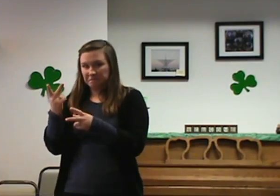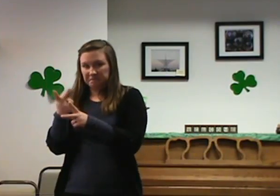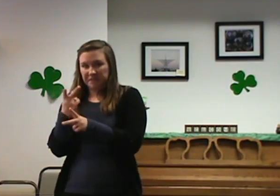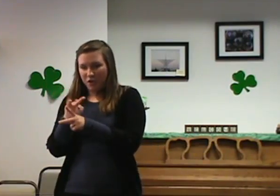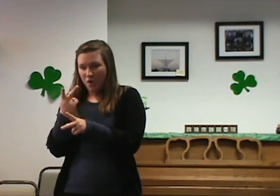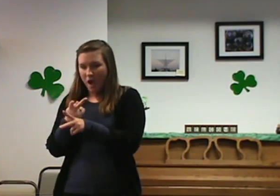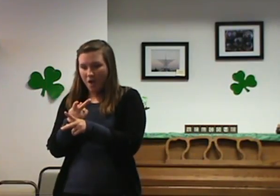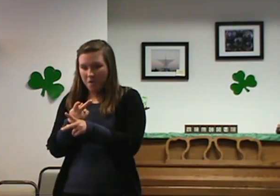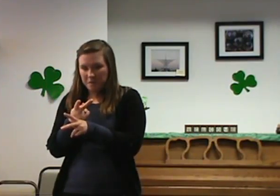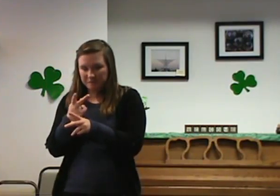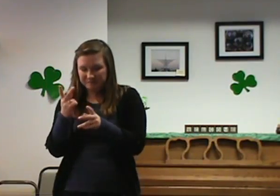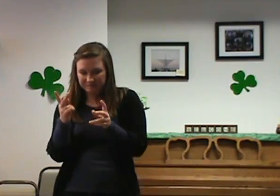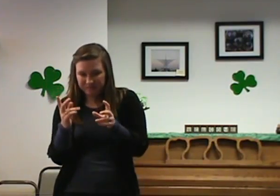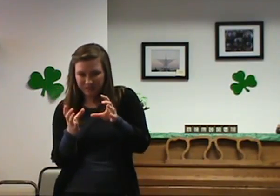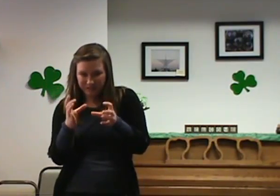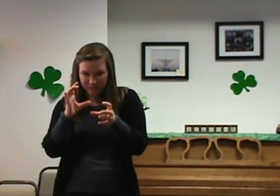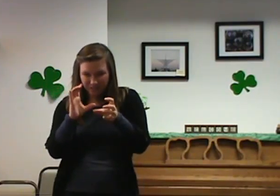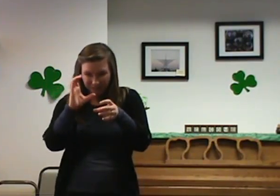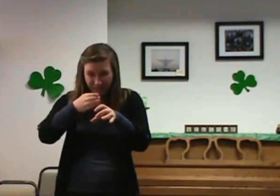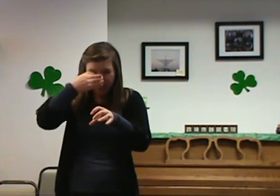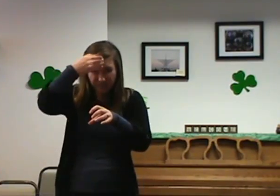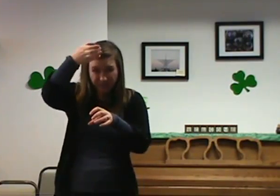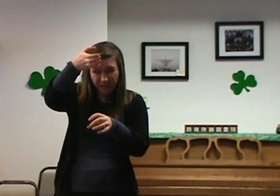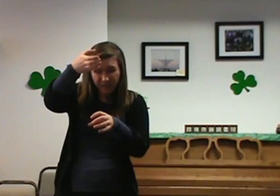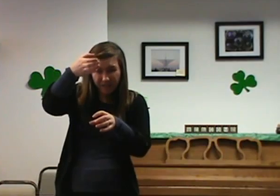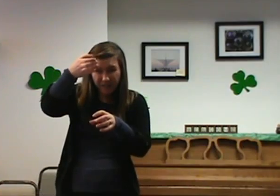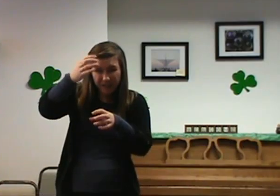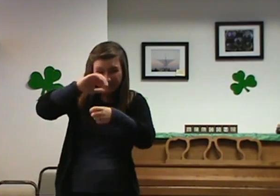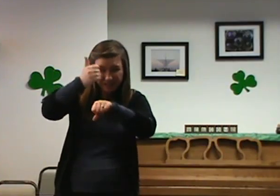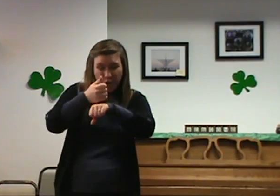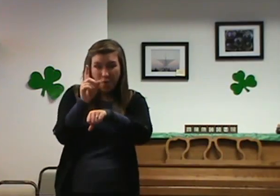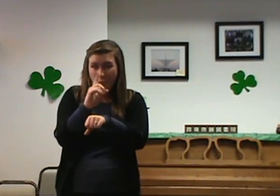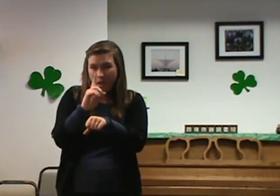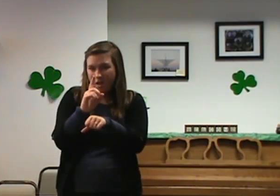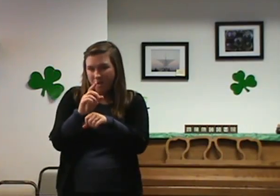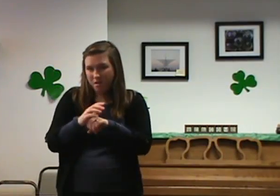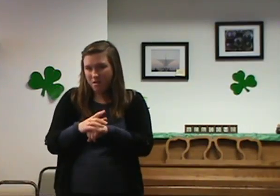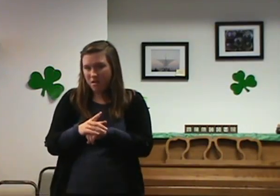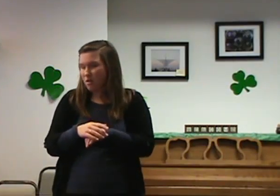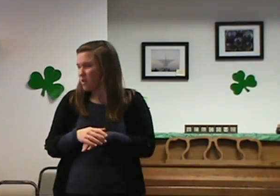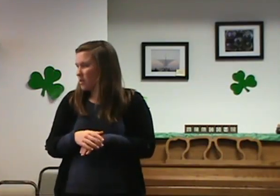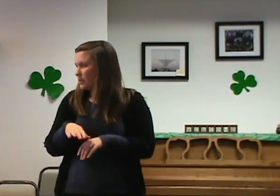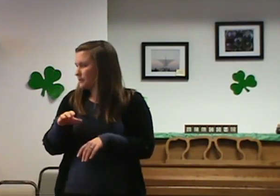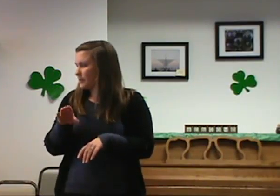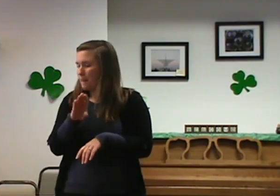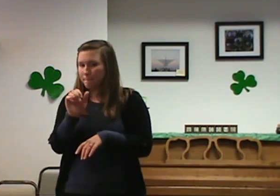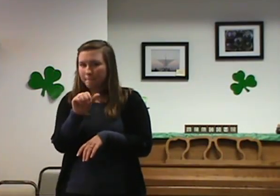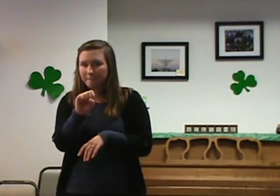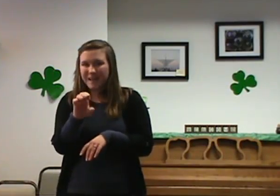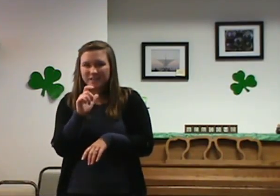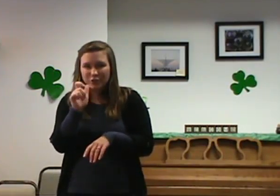not a freestanding. I mean, you're gonna get, it's gonna come off, but not easily, because when I went